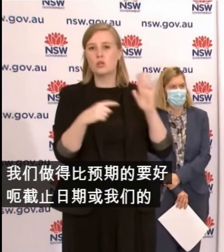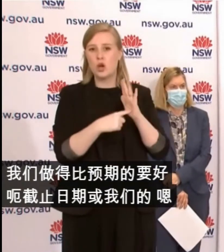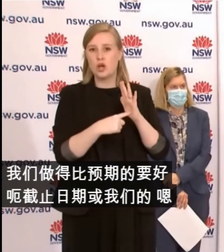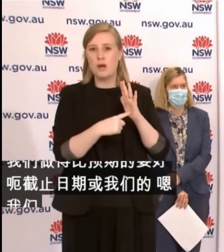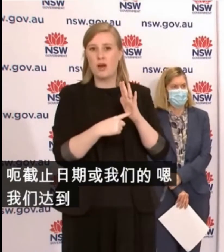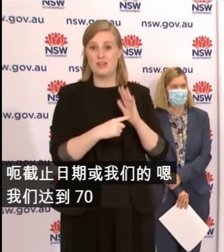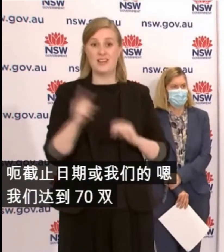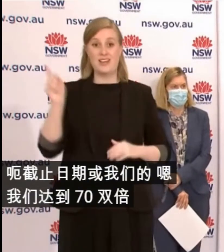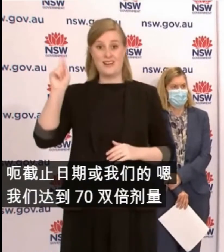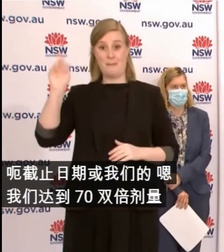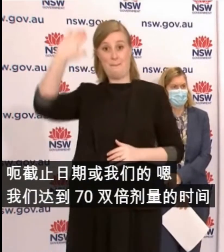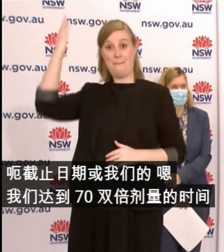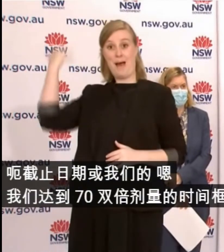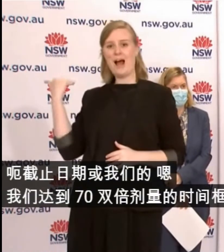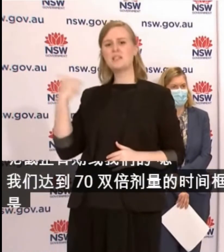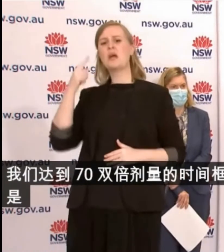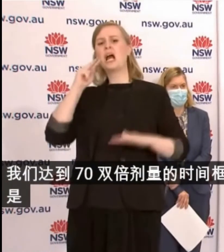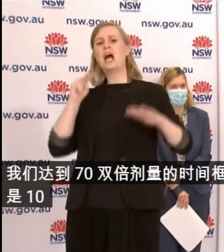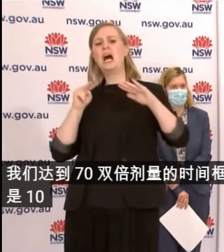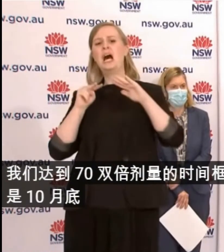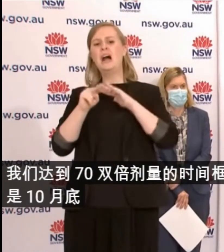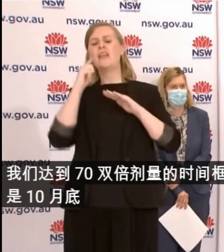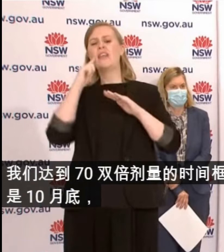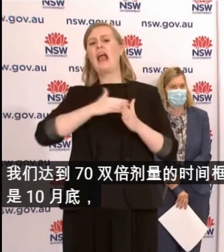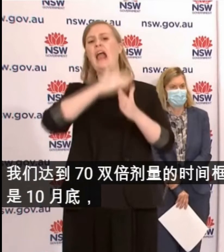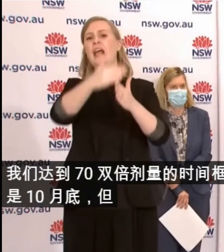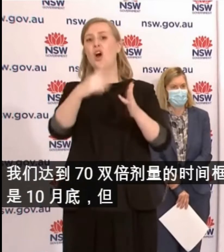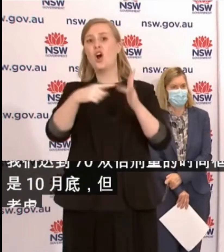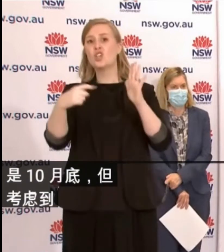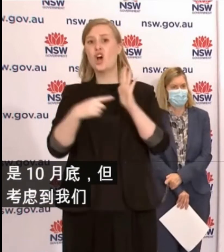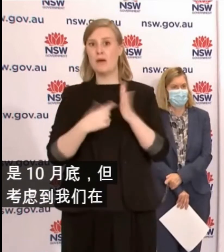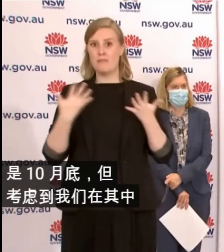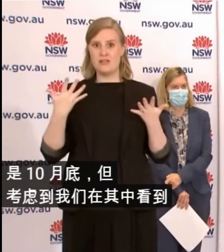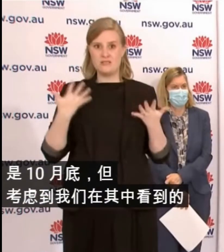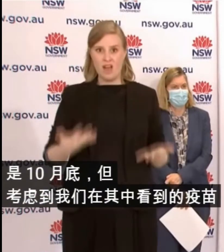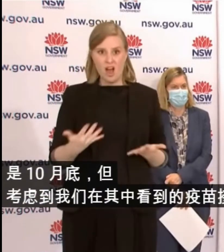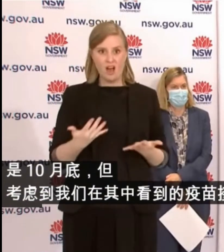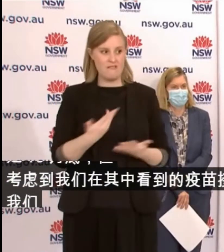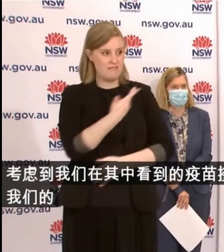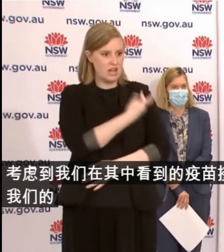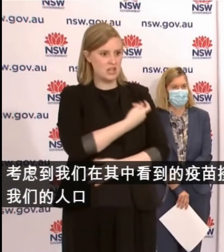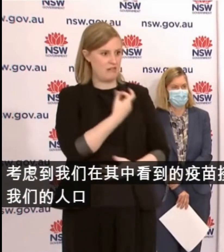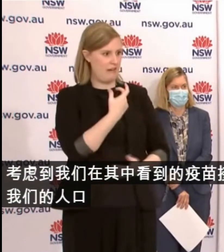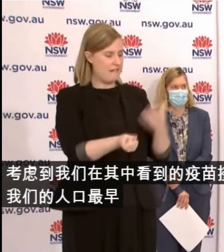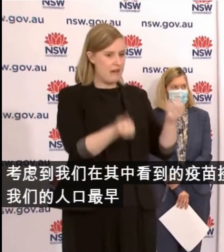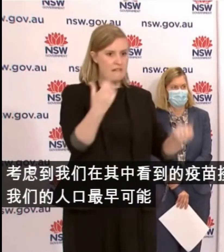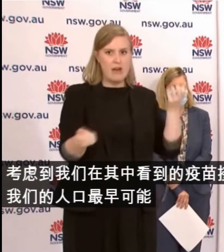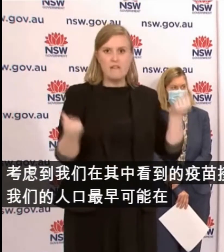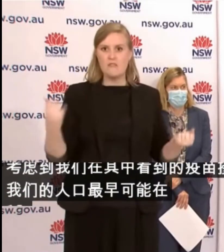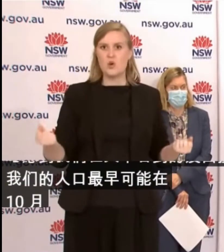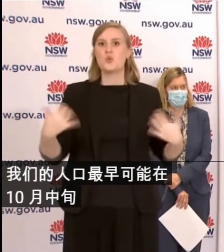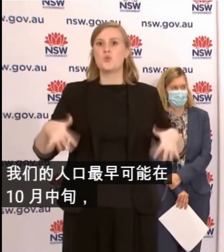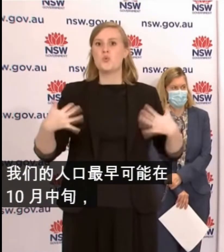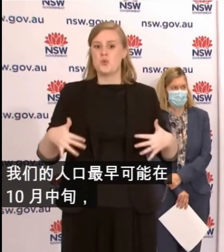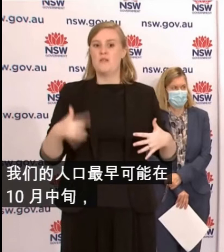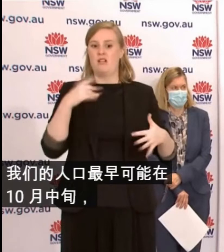our time frame for when we'd get to 70% double dose was the end of October, but given the rates of vaccination we're seeing amongst our population, that could be as